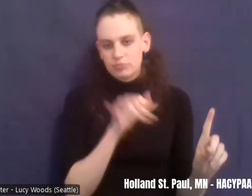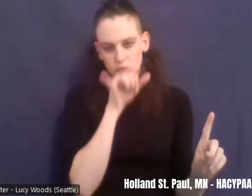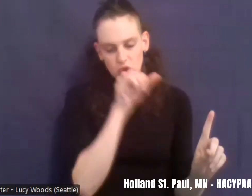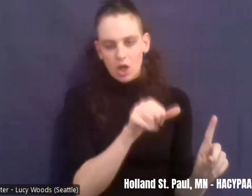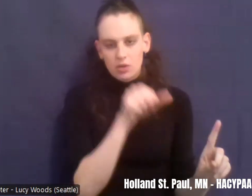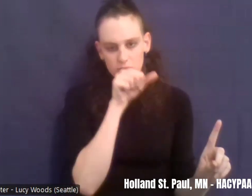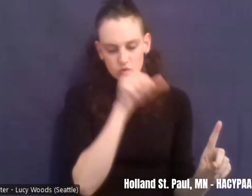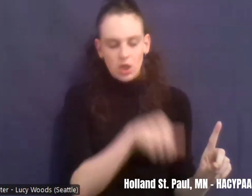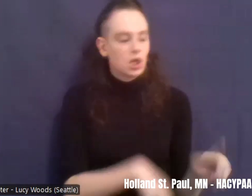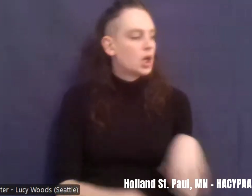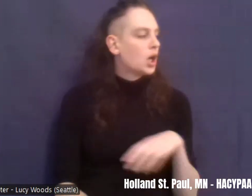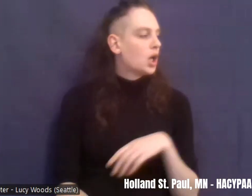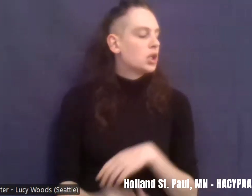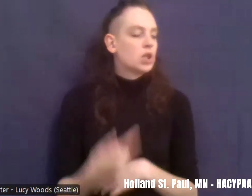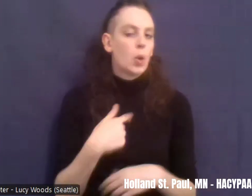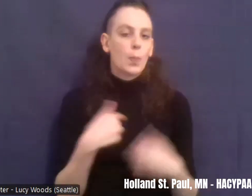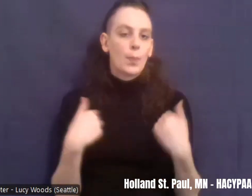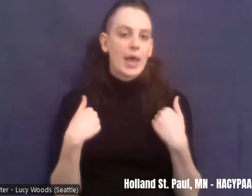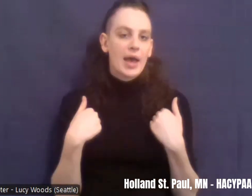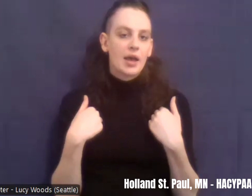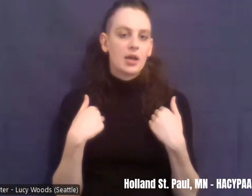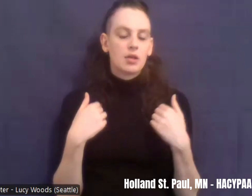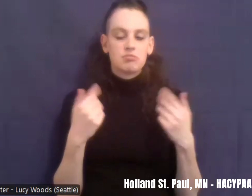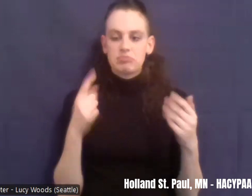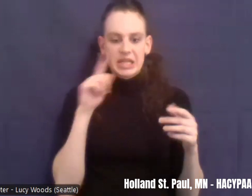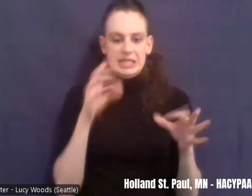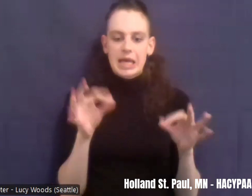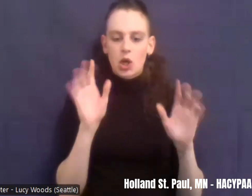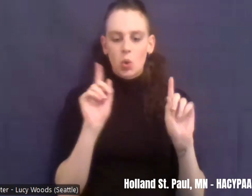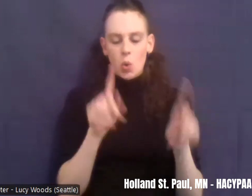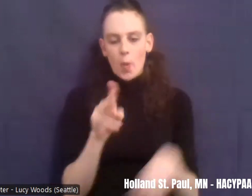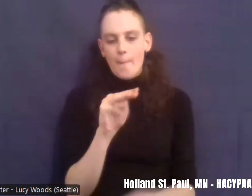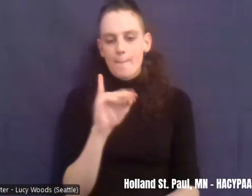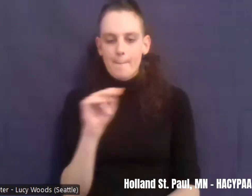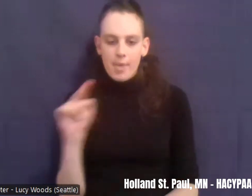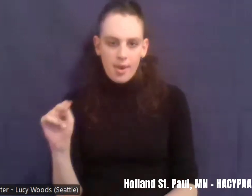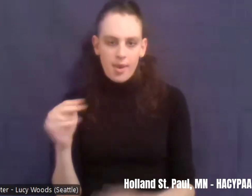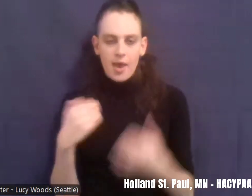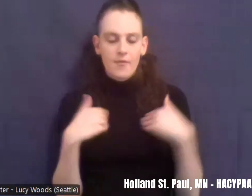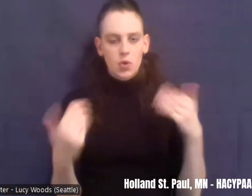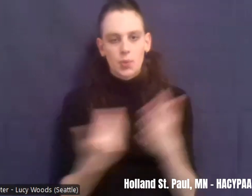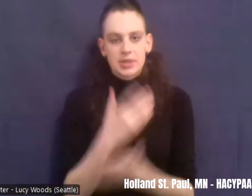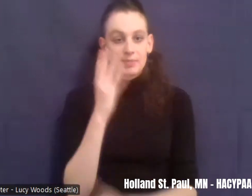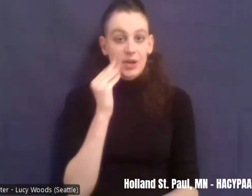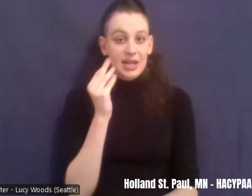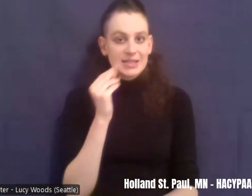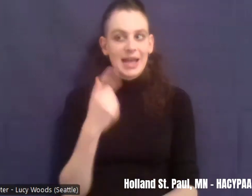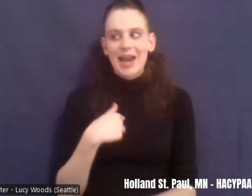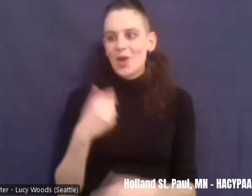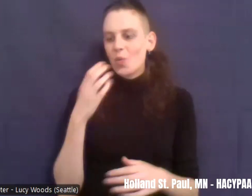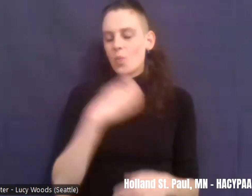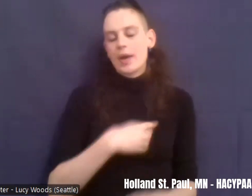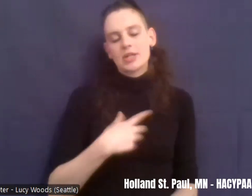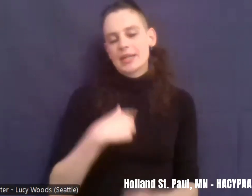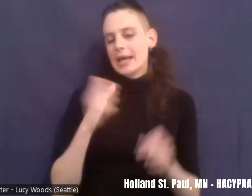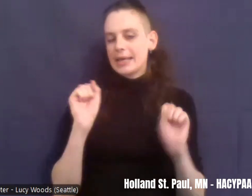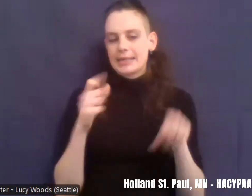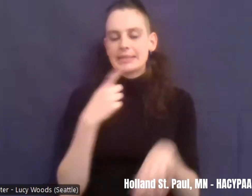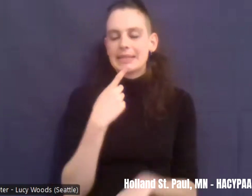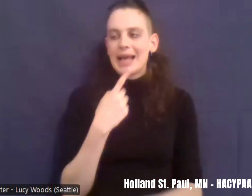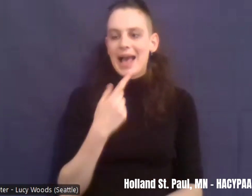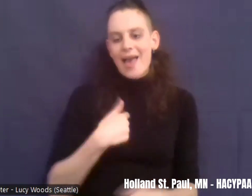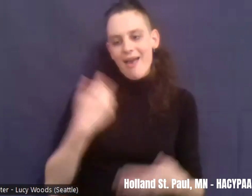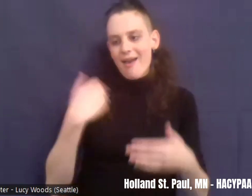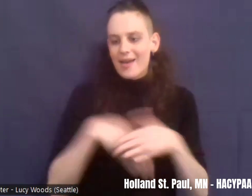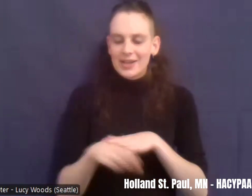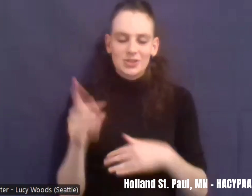Minnesota and like have a new experience. And I would love to say like walked into treatment like bright-eyed and bushy-tailed, and like I was